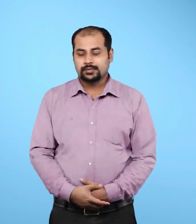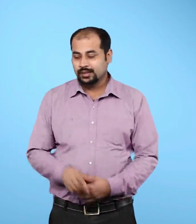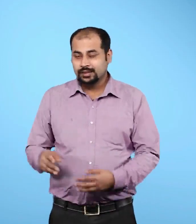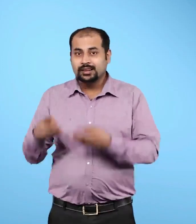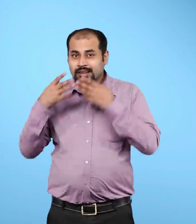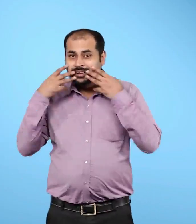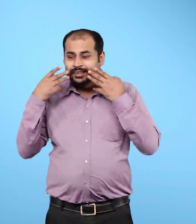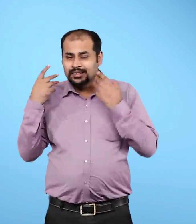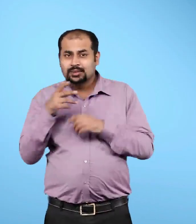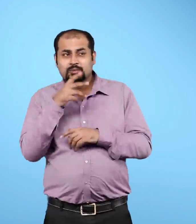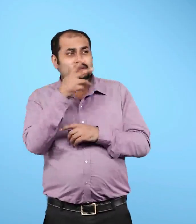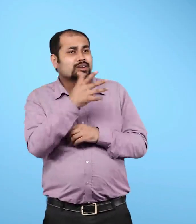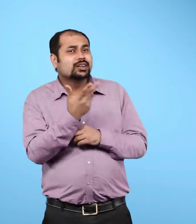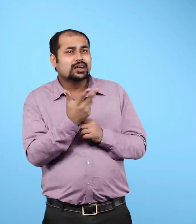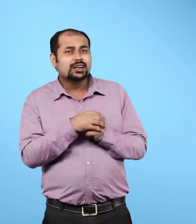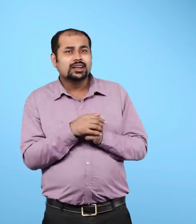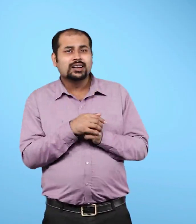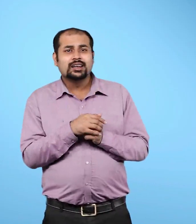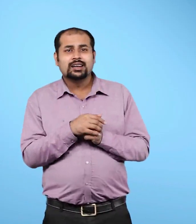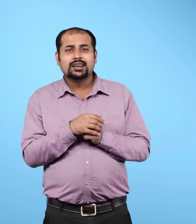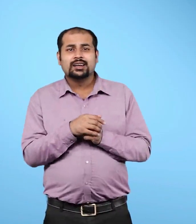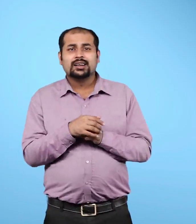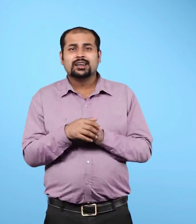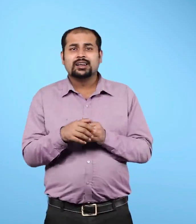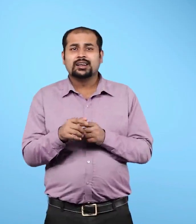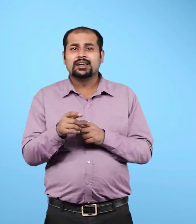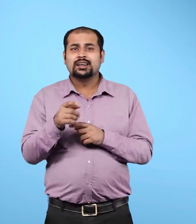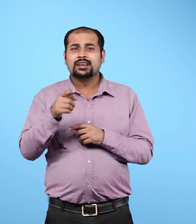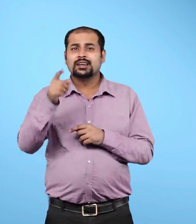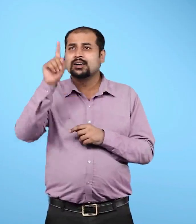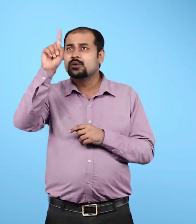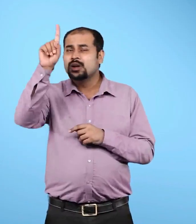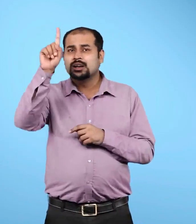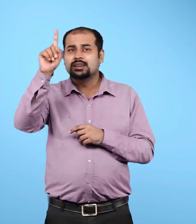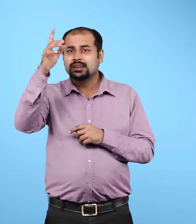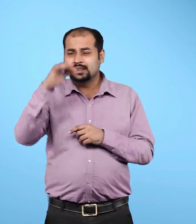Cat 2 is sitting below these beads and necklaces and is saying,